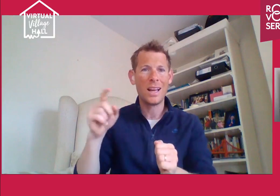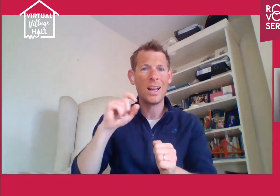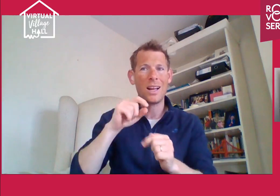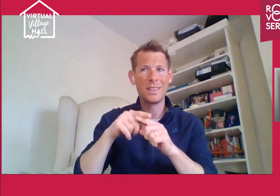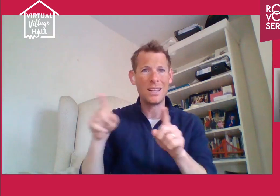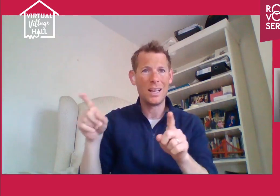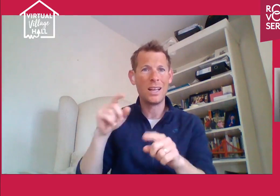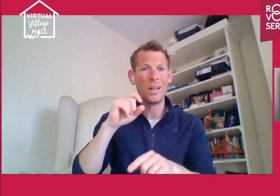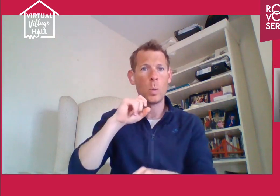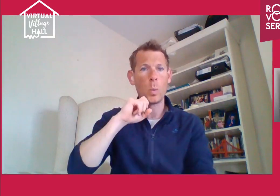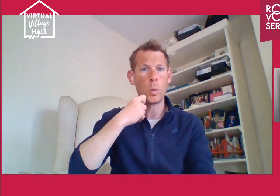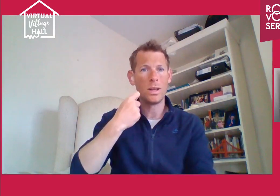They will really appreciate